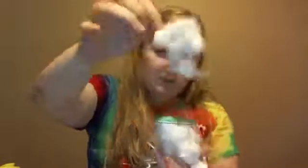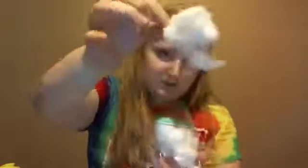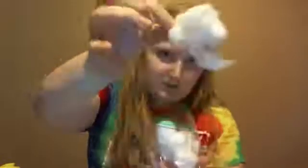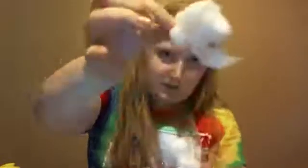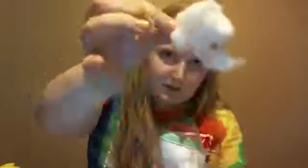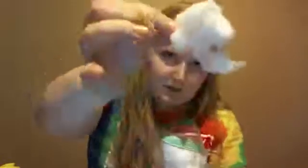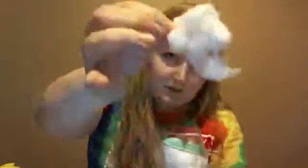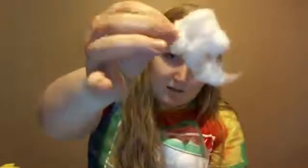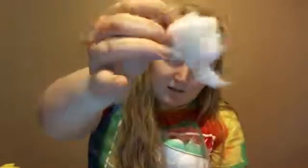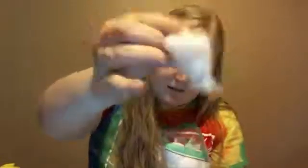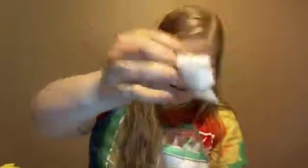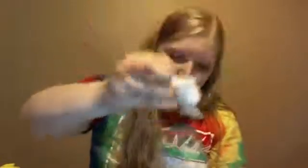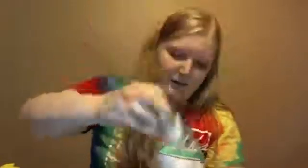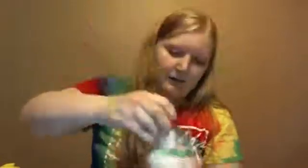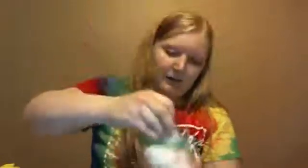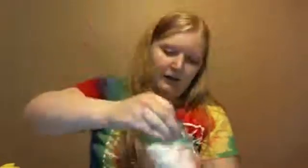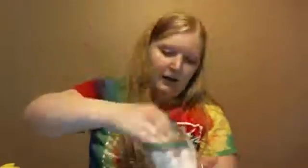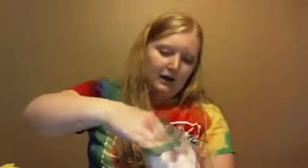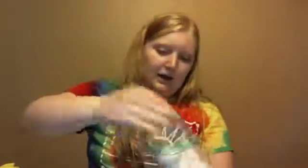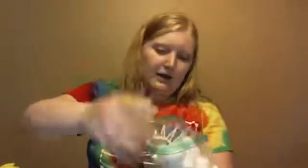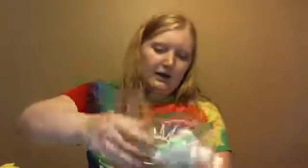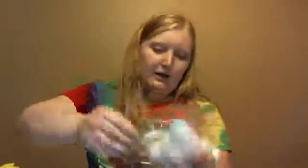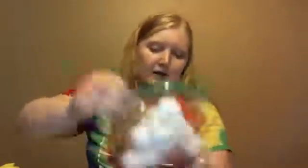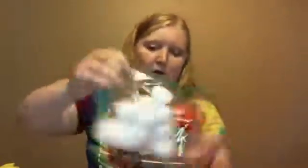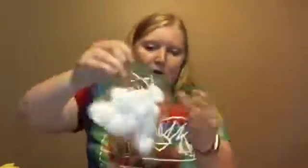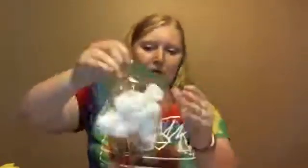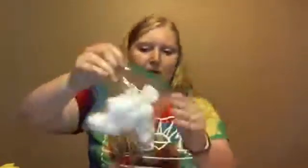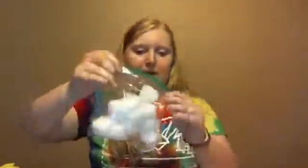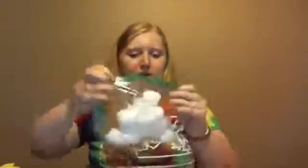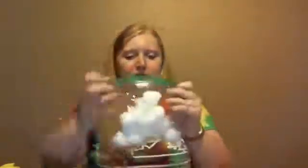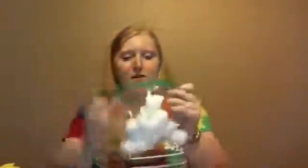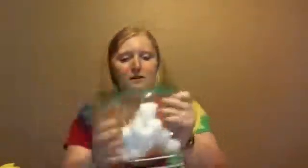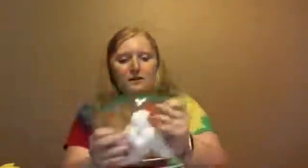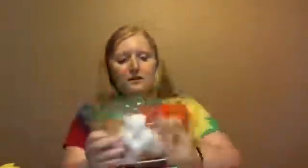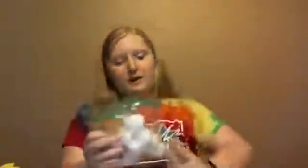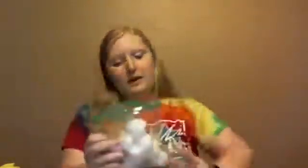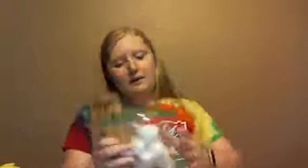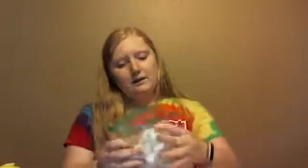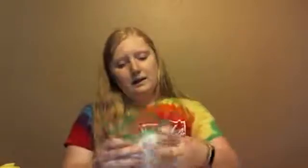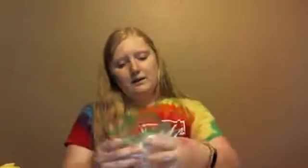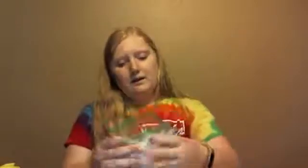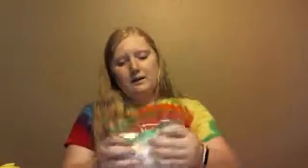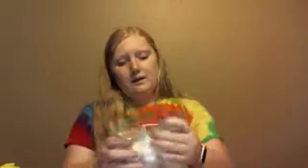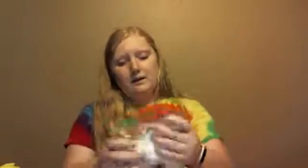almost see-through. They're very interwoven, which means that they're very tight together.